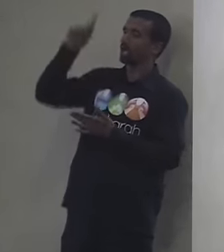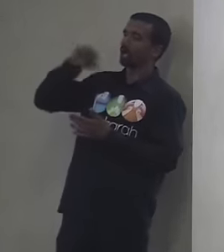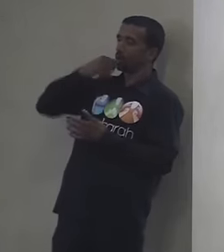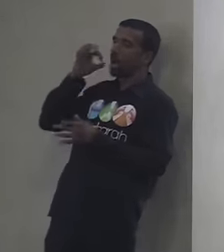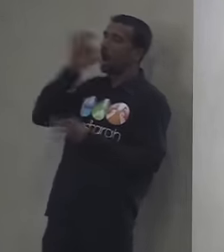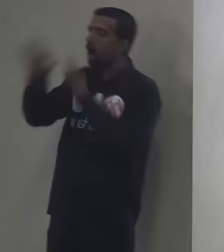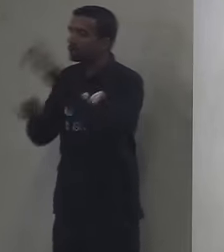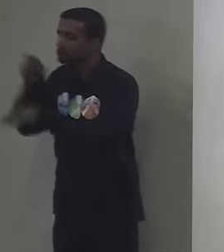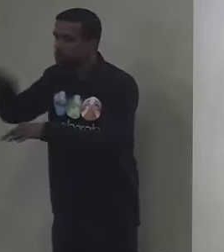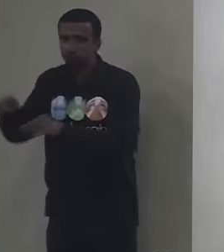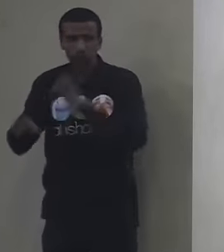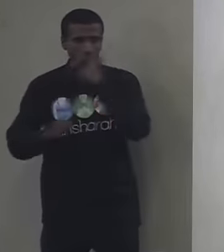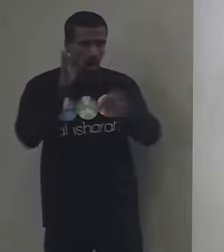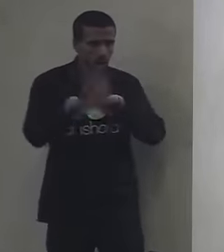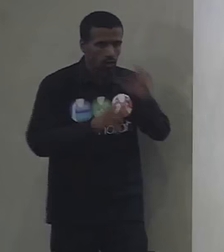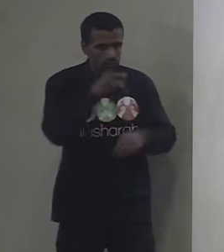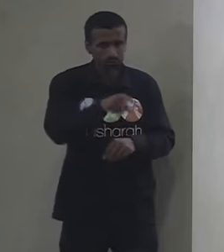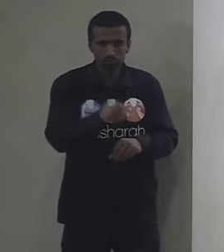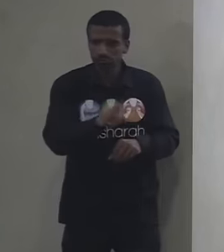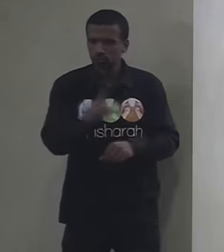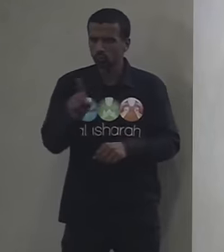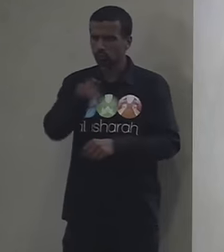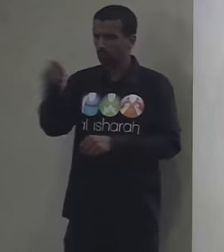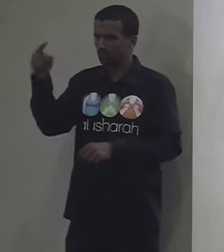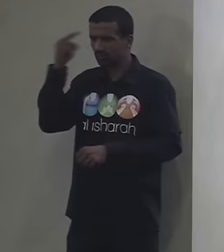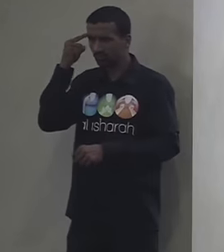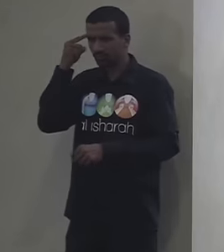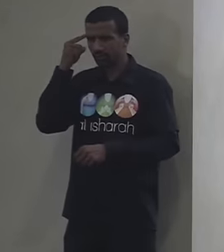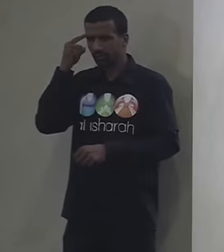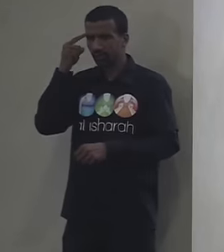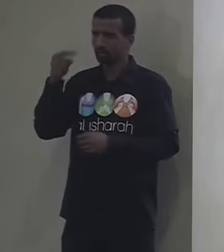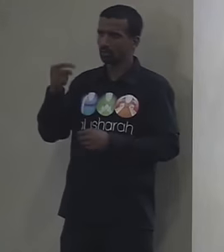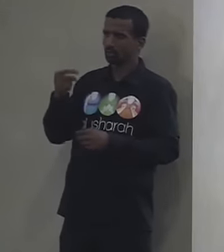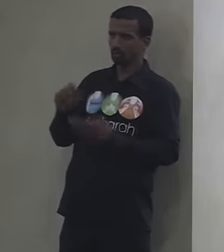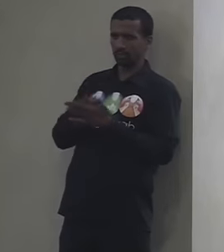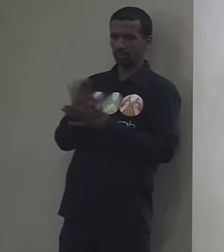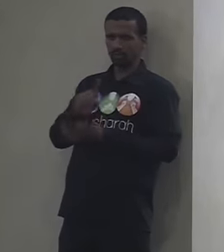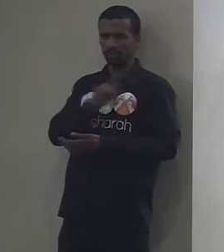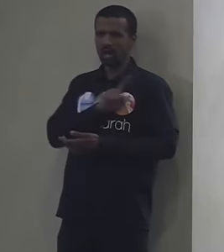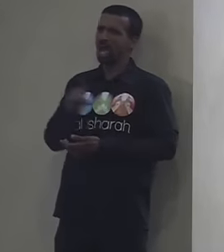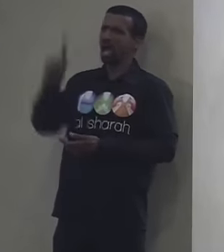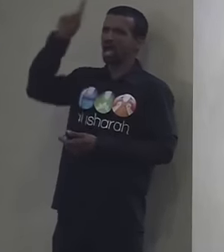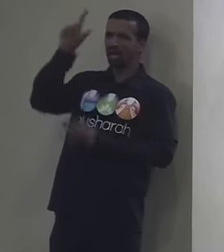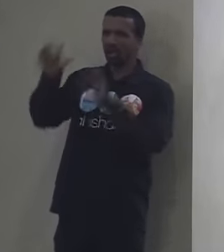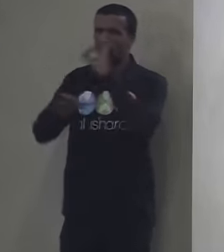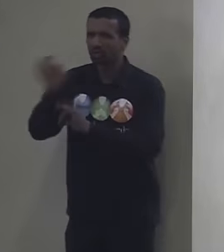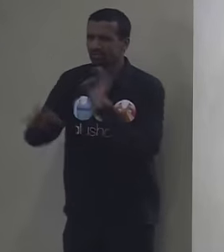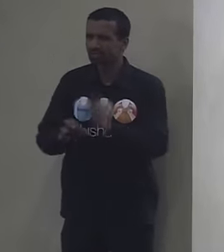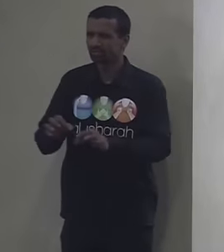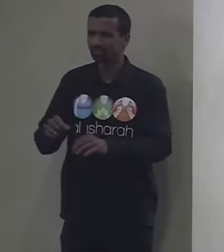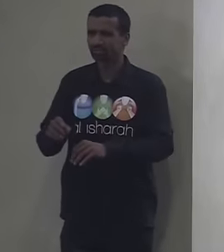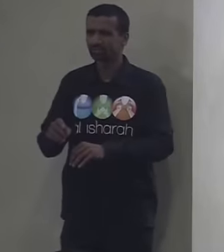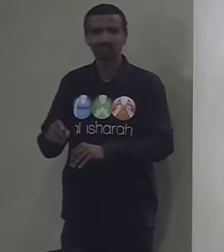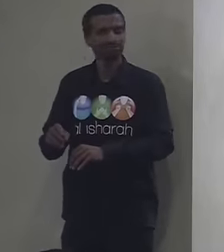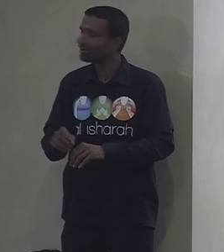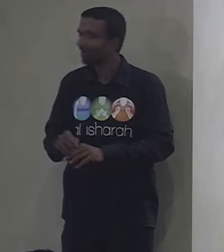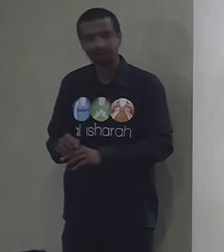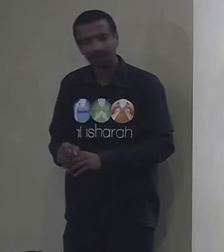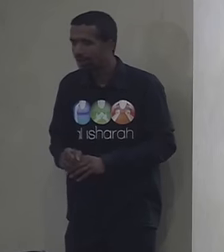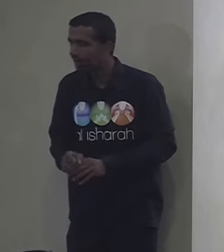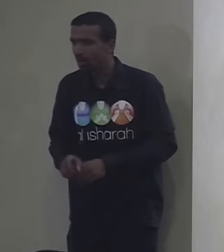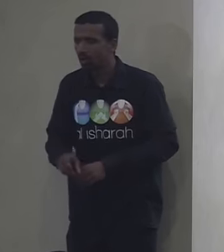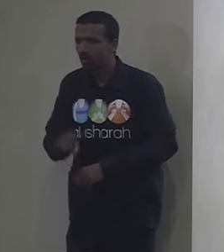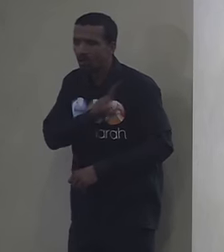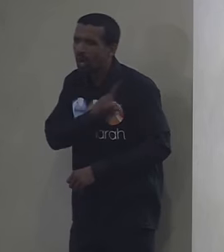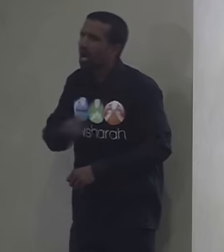them? How many bites did you take? Allah is going to ask them how grateful they were,